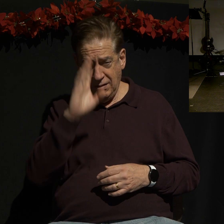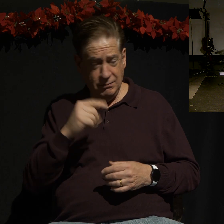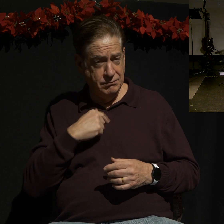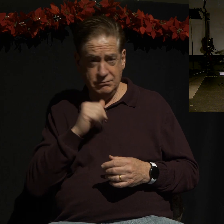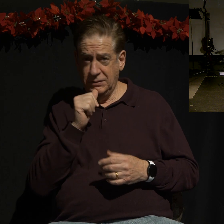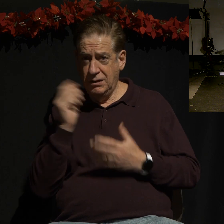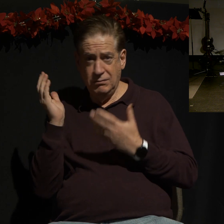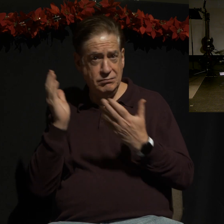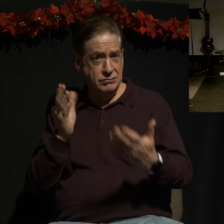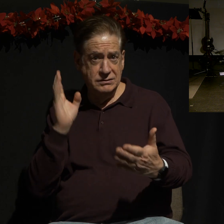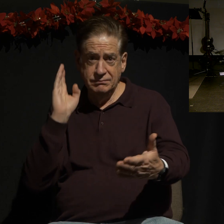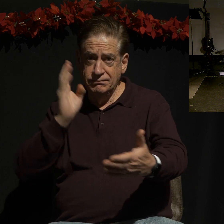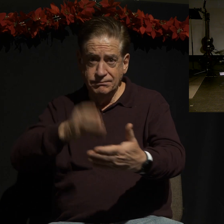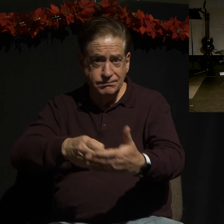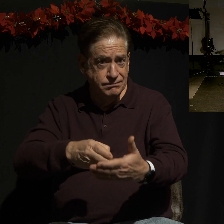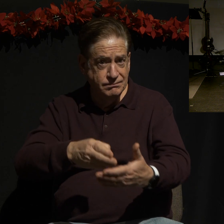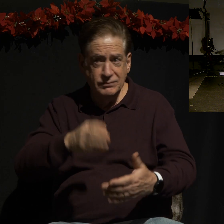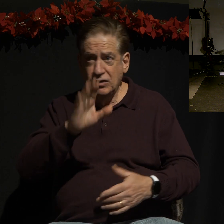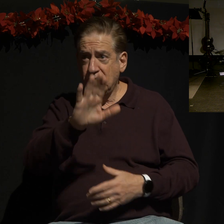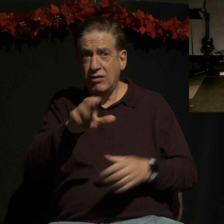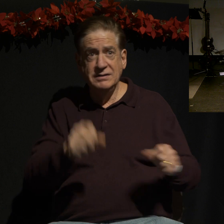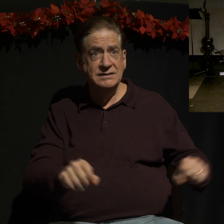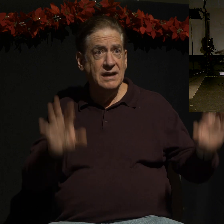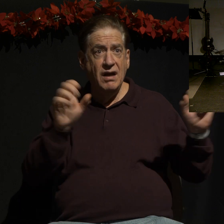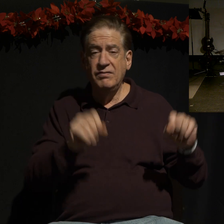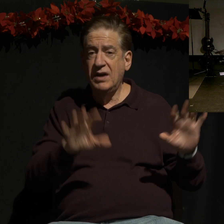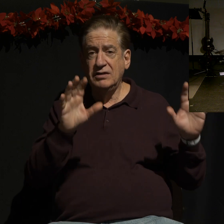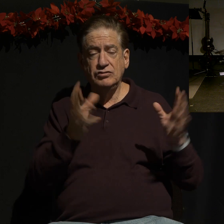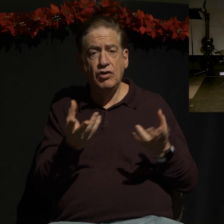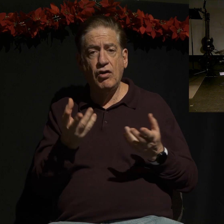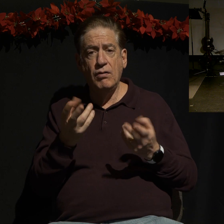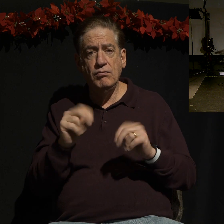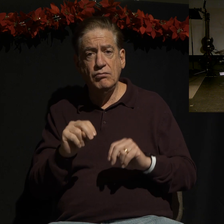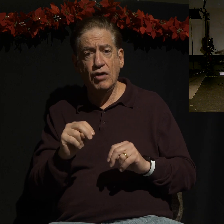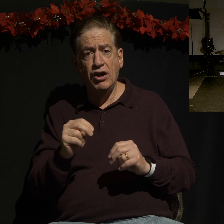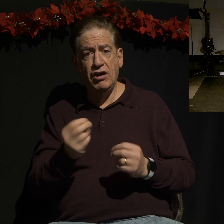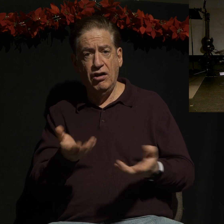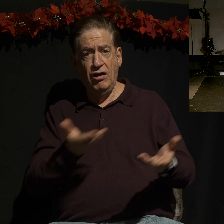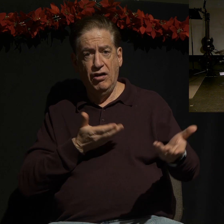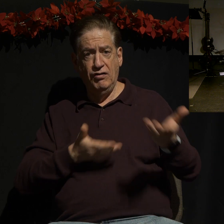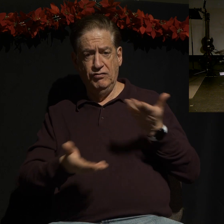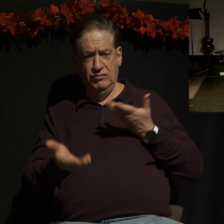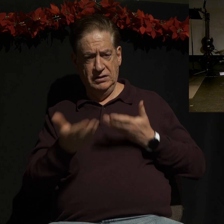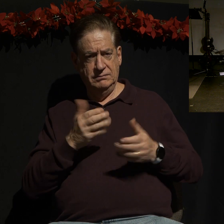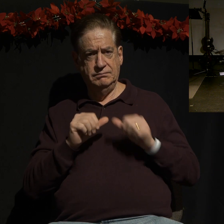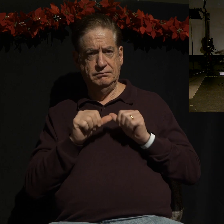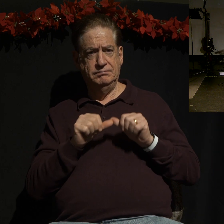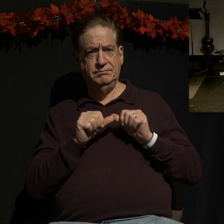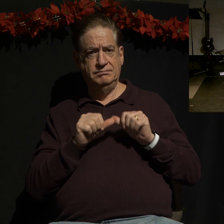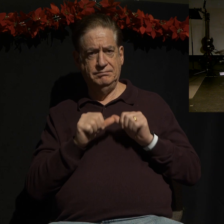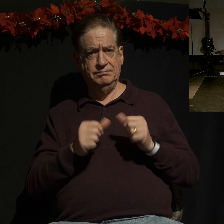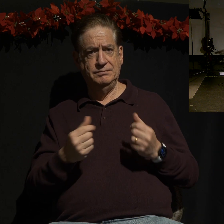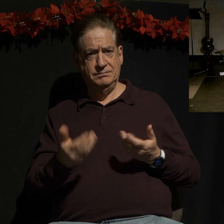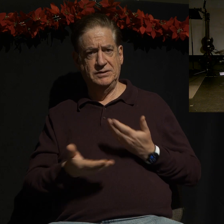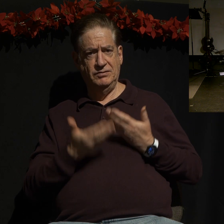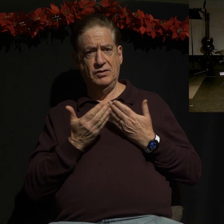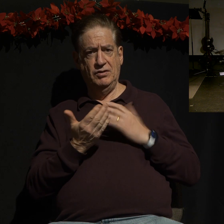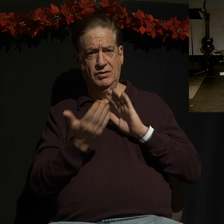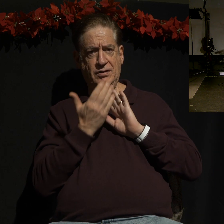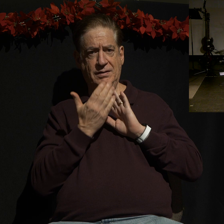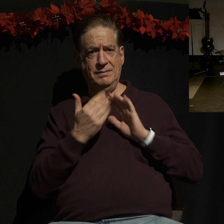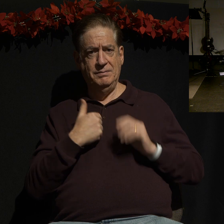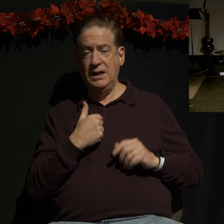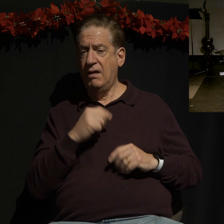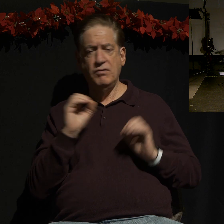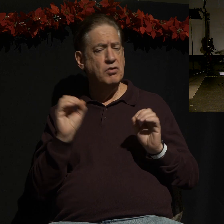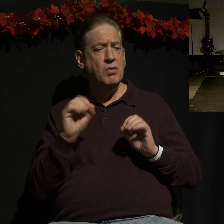your sacrifices or concerning your burnt offerings, which are ever before me. I have no need of a bull from your stall or